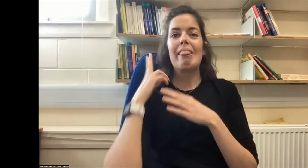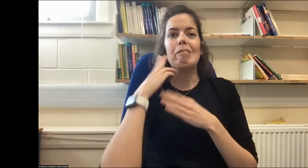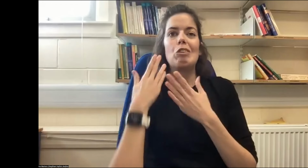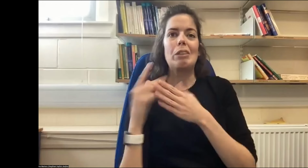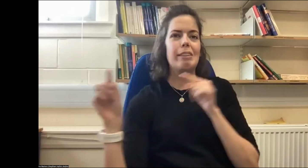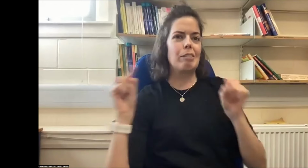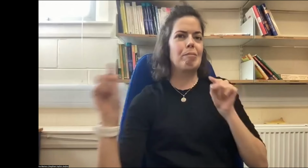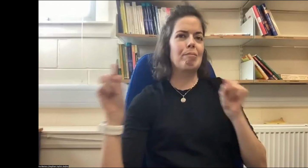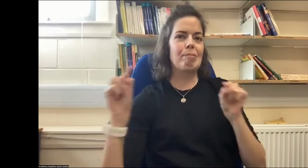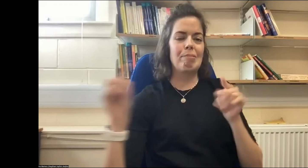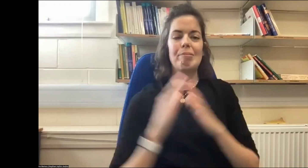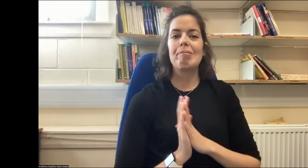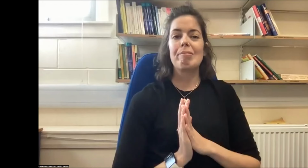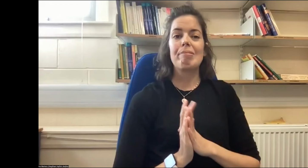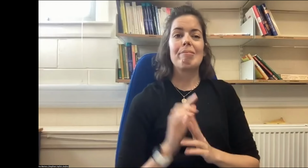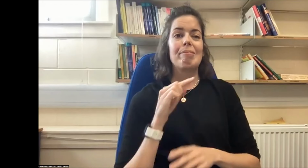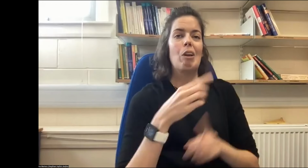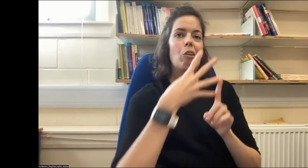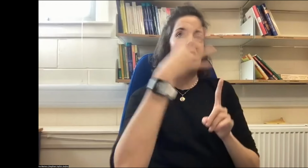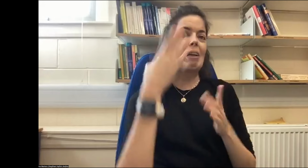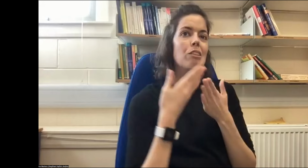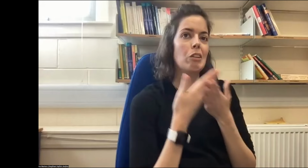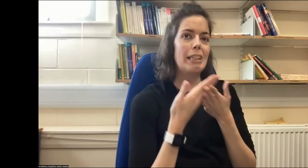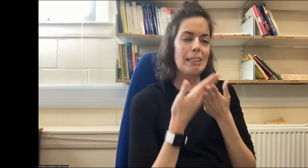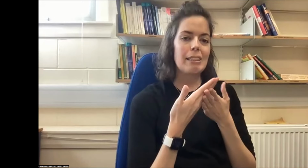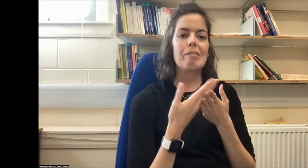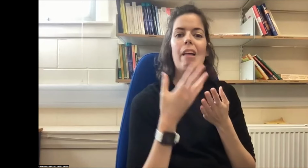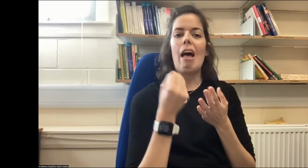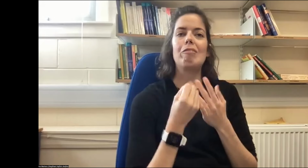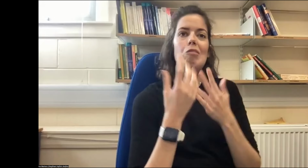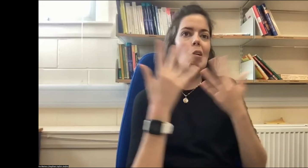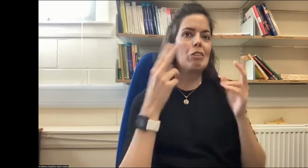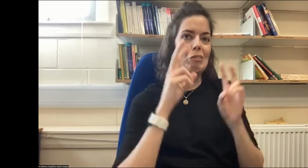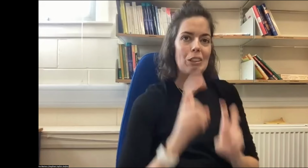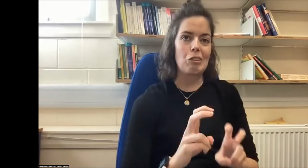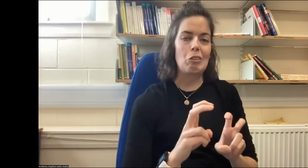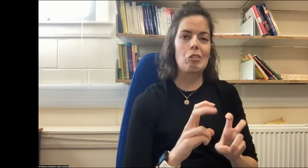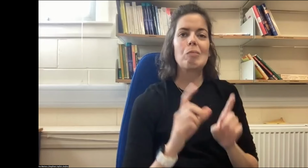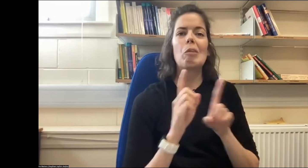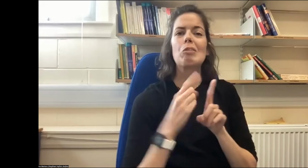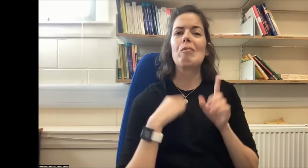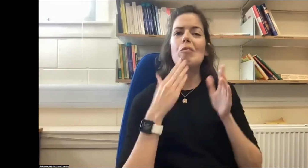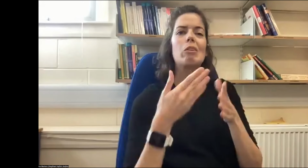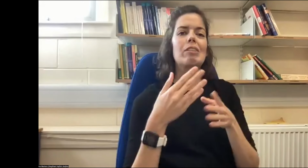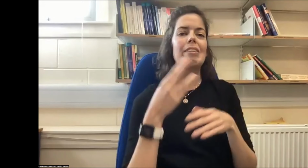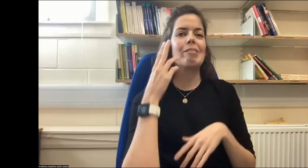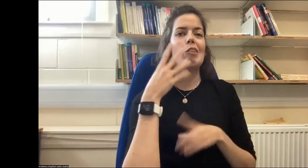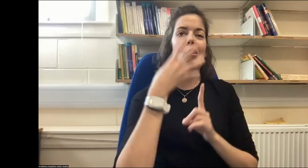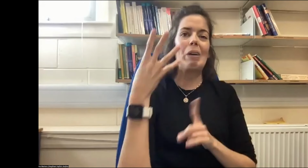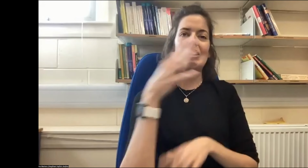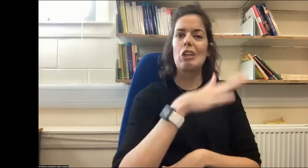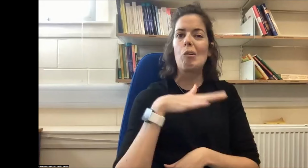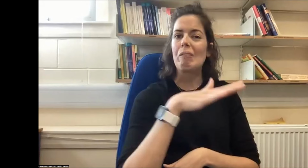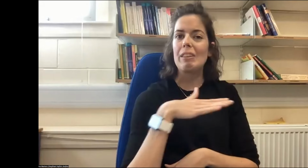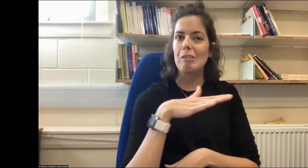on queer literature studies, queer studies, and also deaf studies, within queer studies literature, there's a lot of